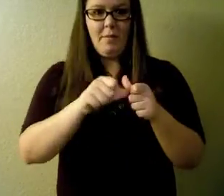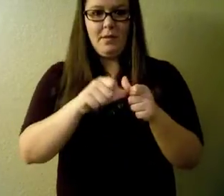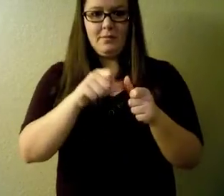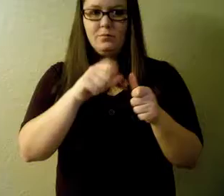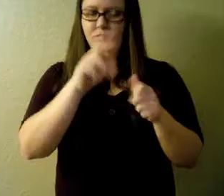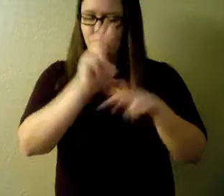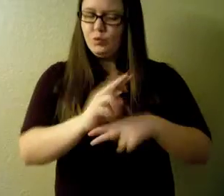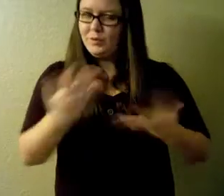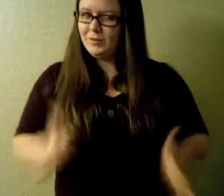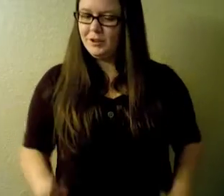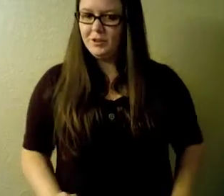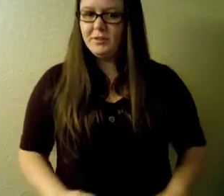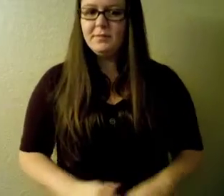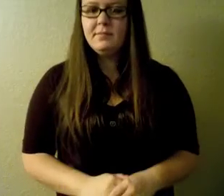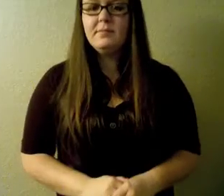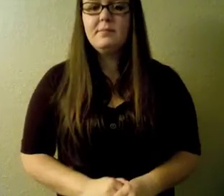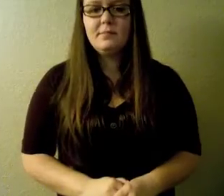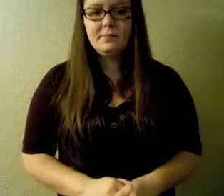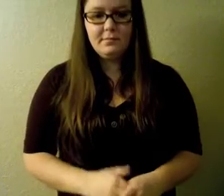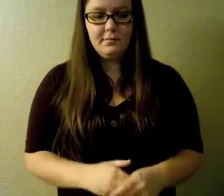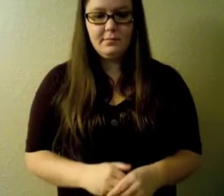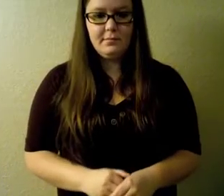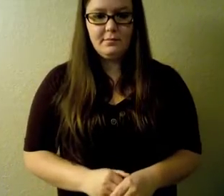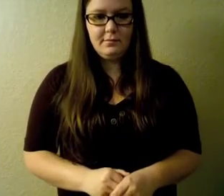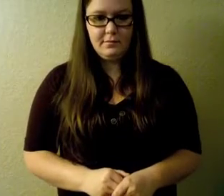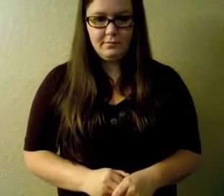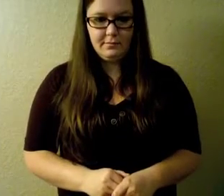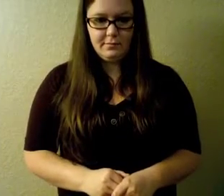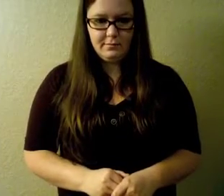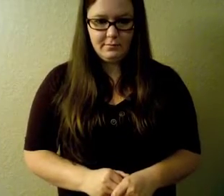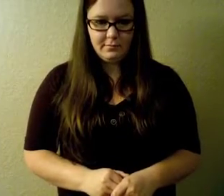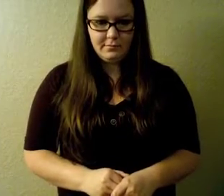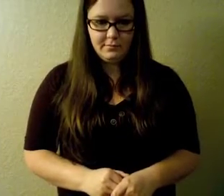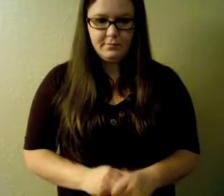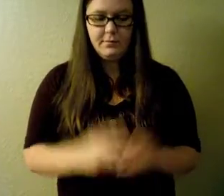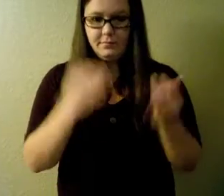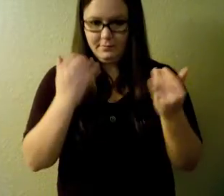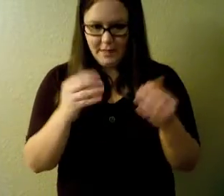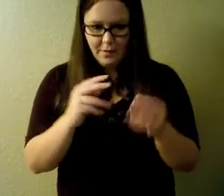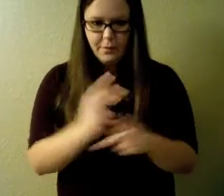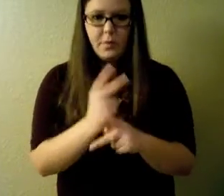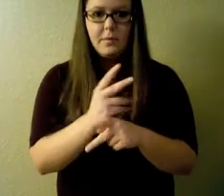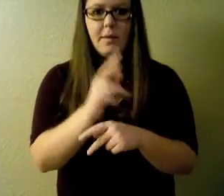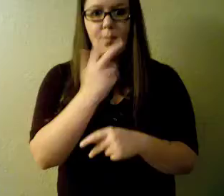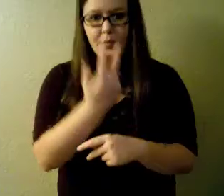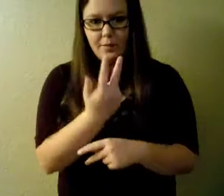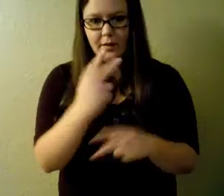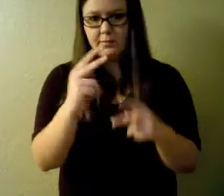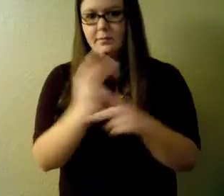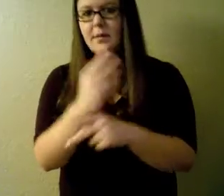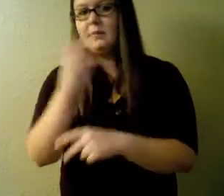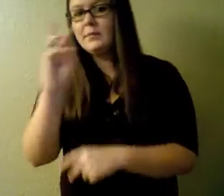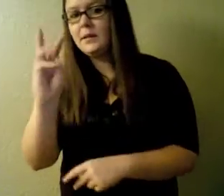now we're moving over to the second place. 6 times 3 is 18. Carry the 1. 7 times